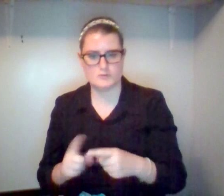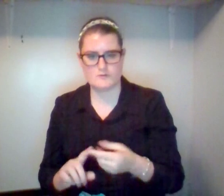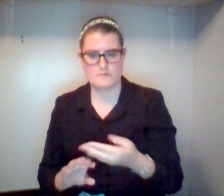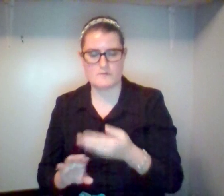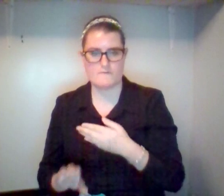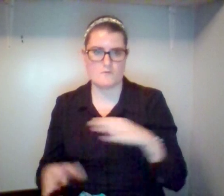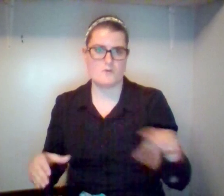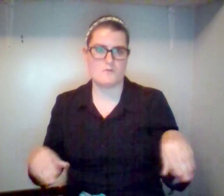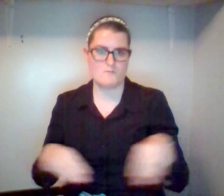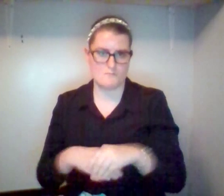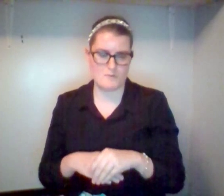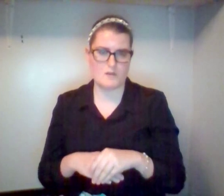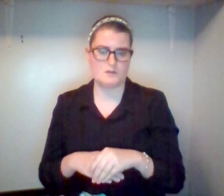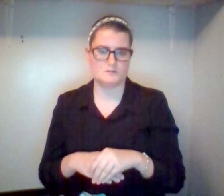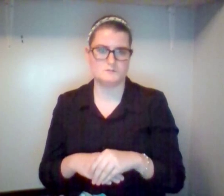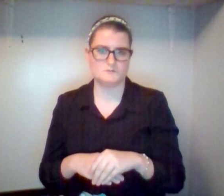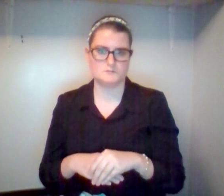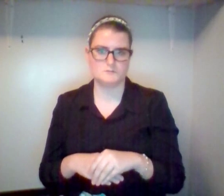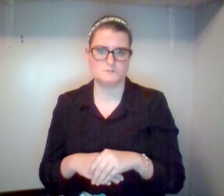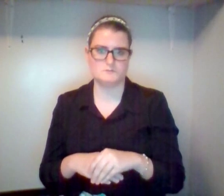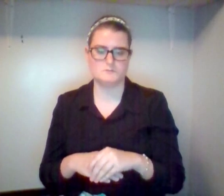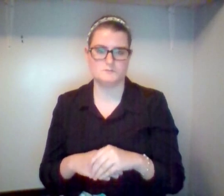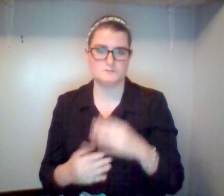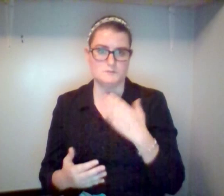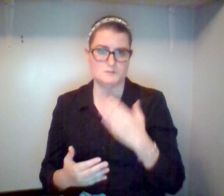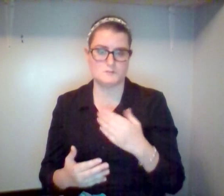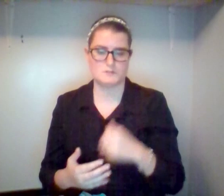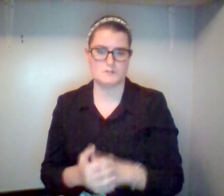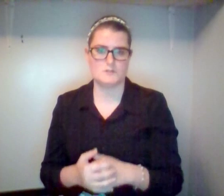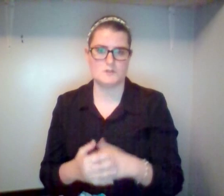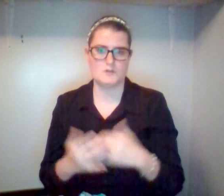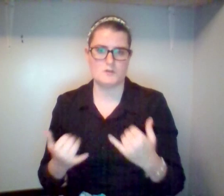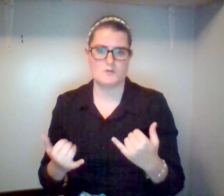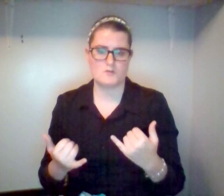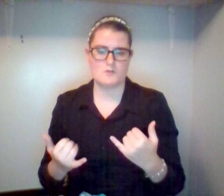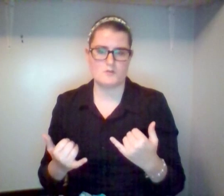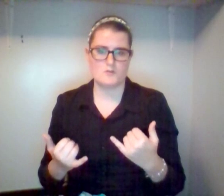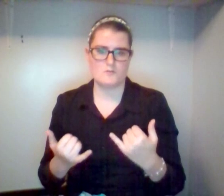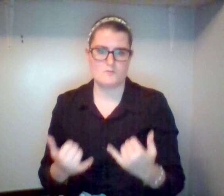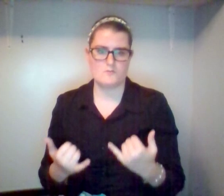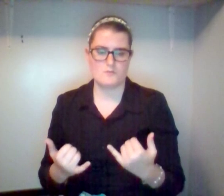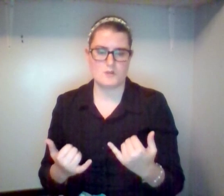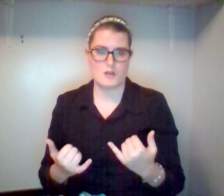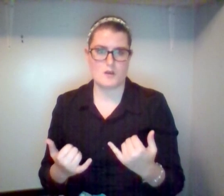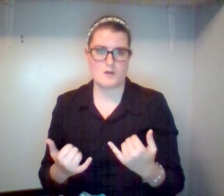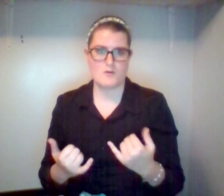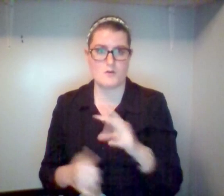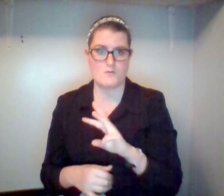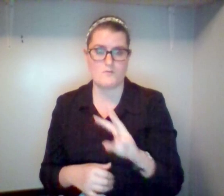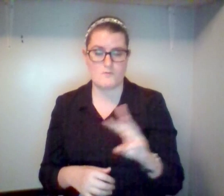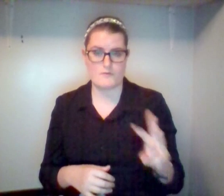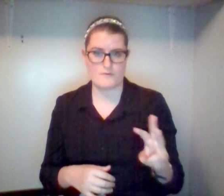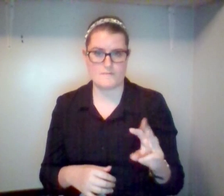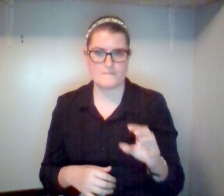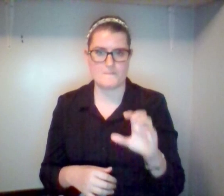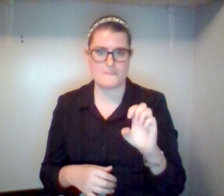for Christian Couples. And you can download the ebook free of charge right now on a variety of formats by going to our website,